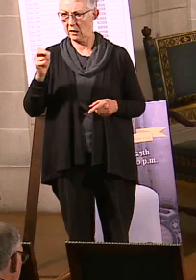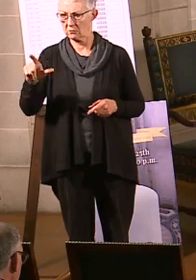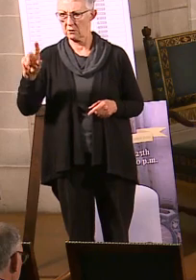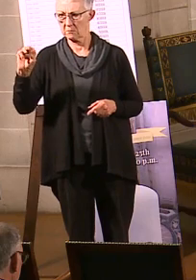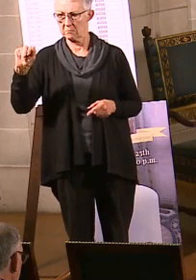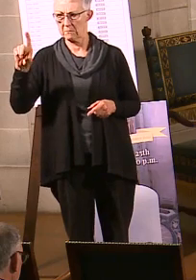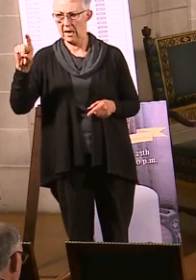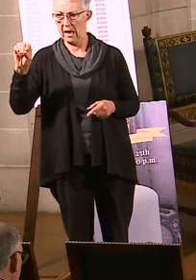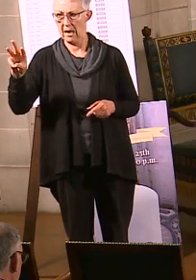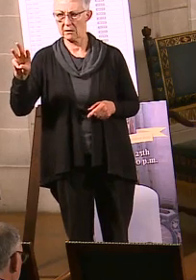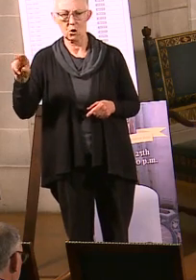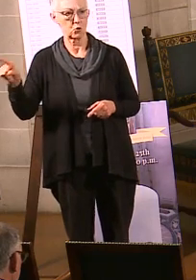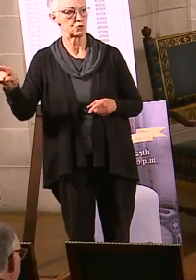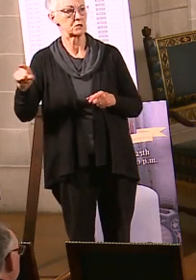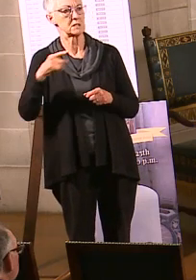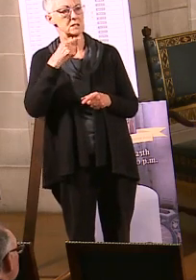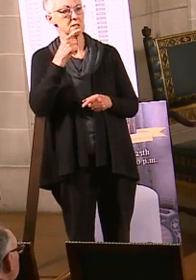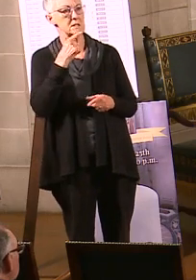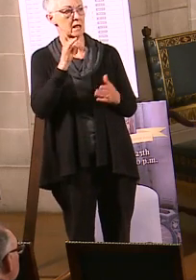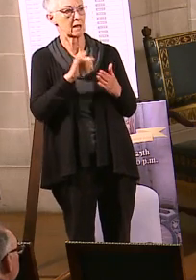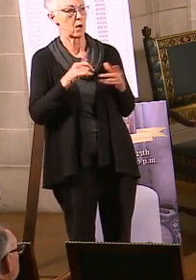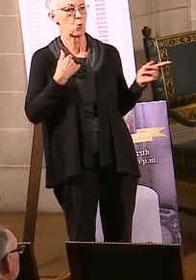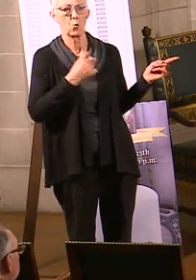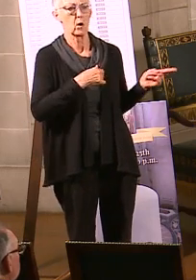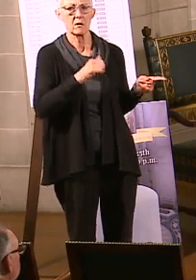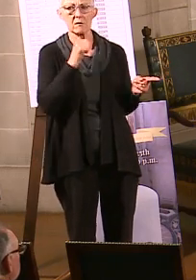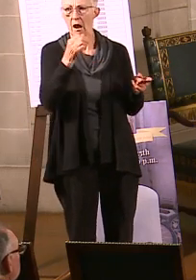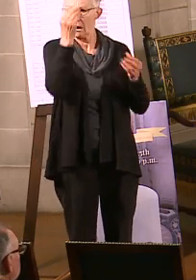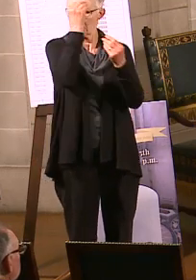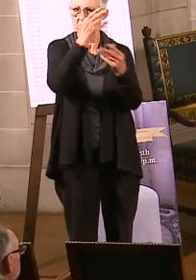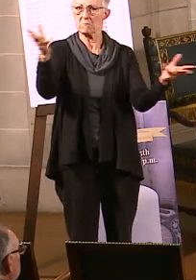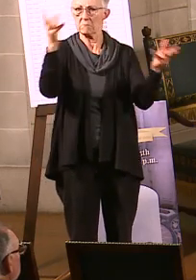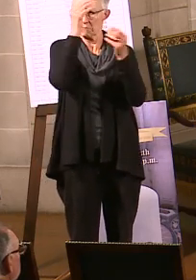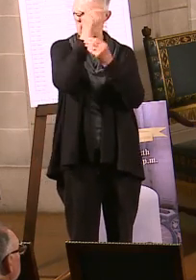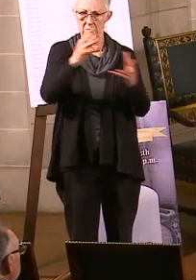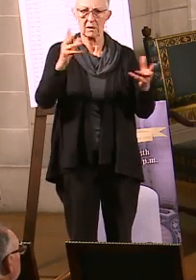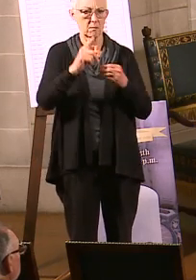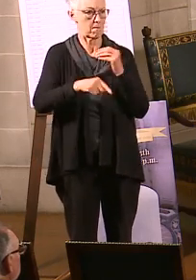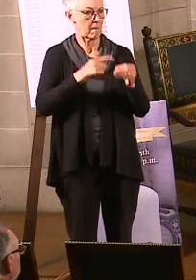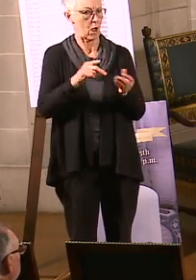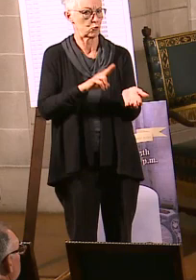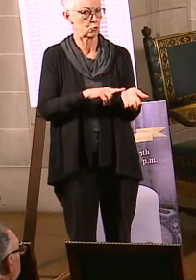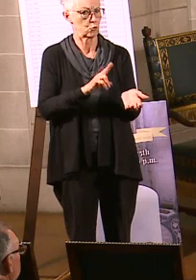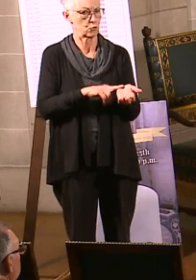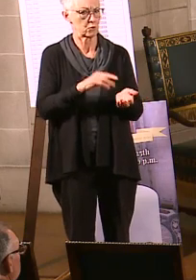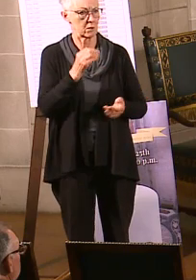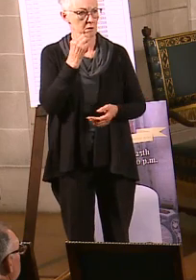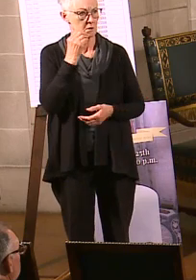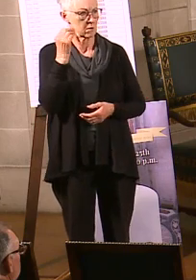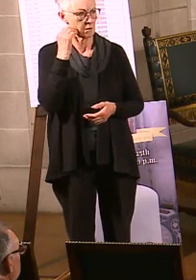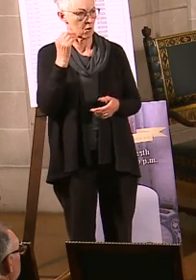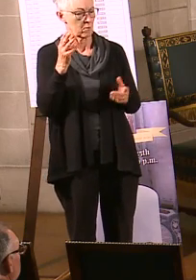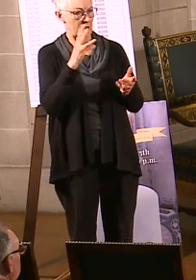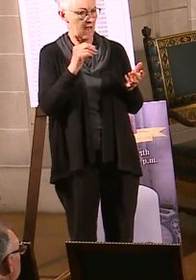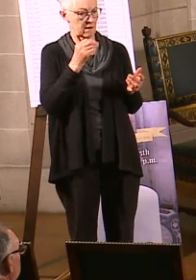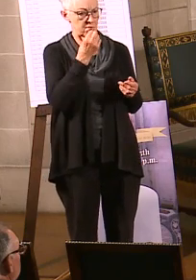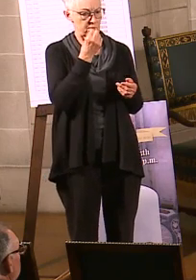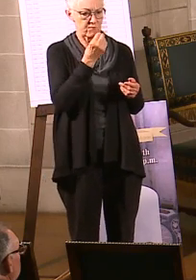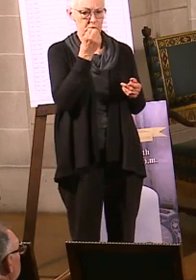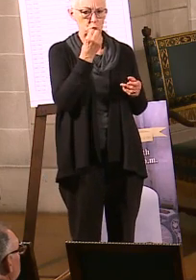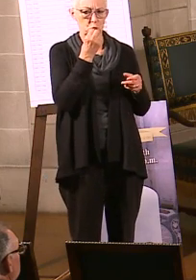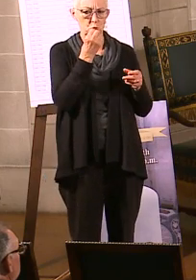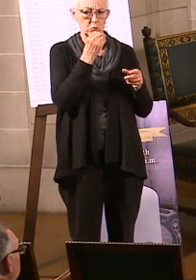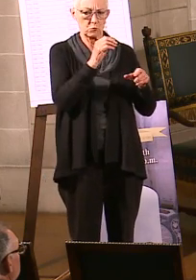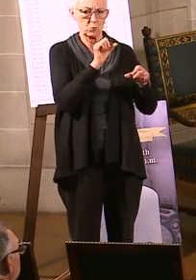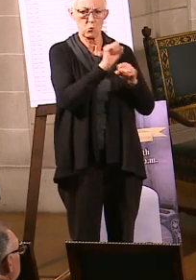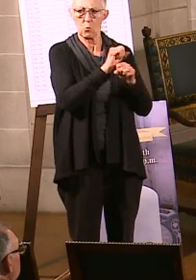hadn't released information. She clearly hadn't been watching our press conferences because I proactively released information with regard to our food processors yesterday. Yeah, what she